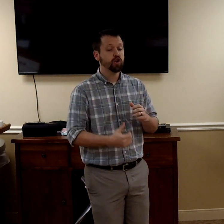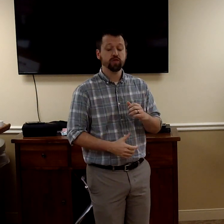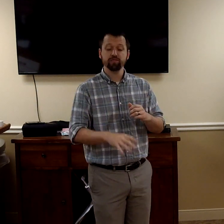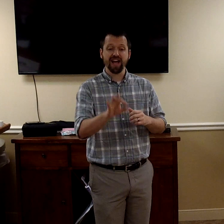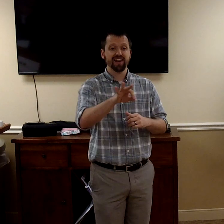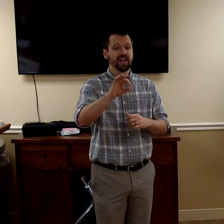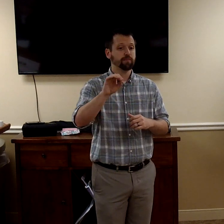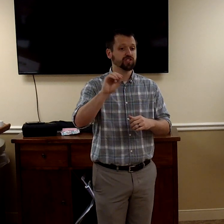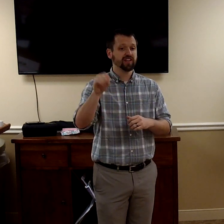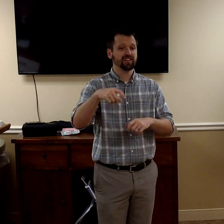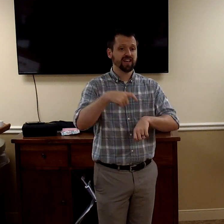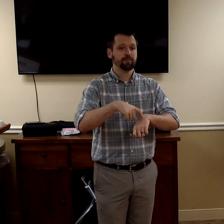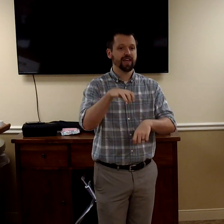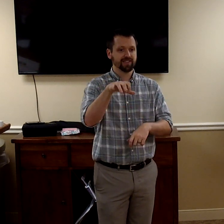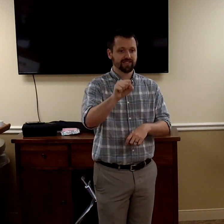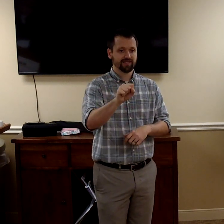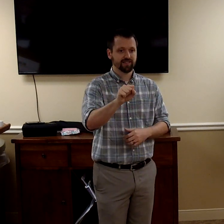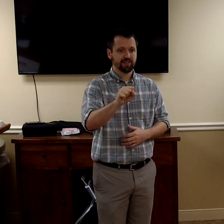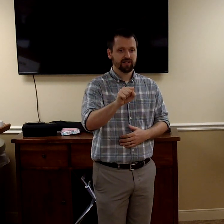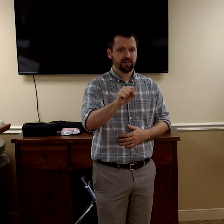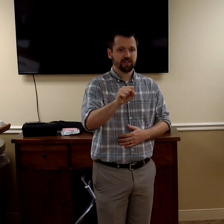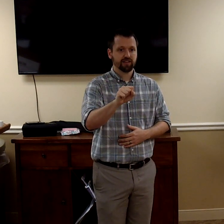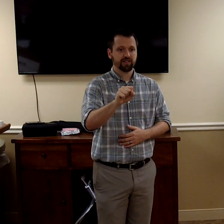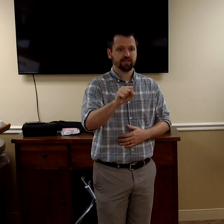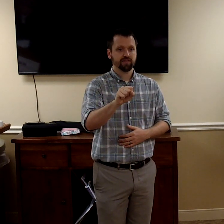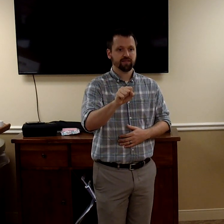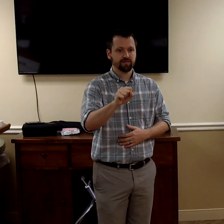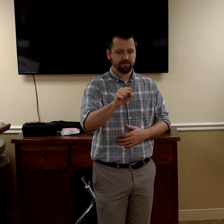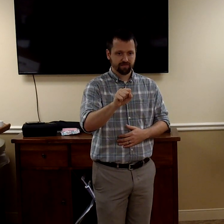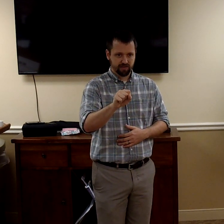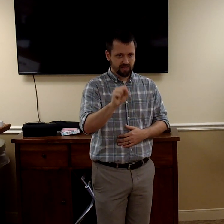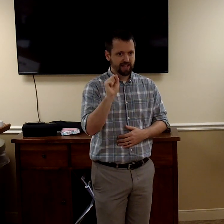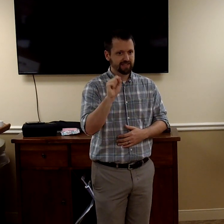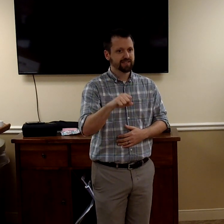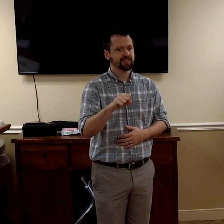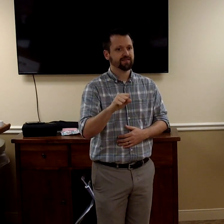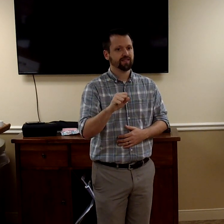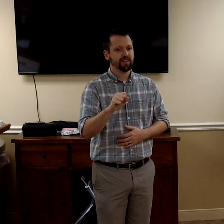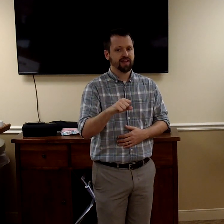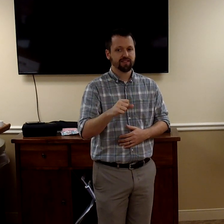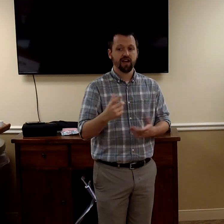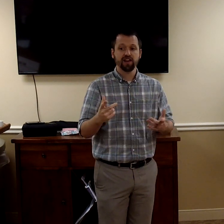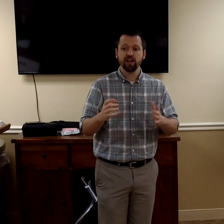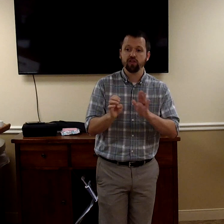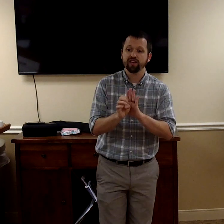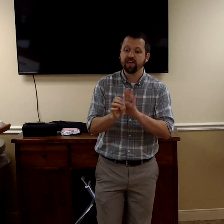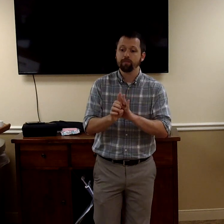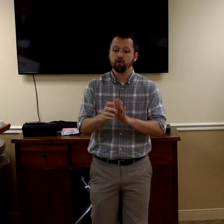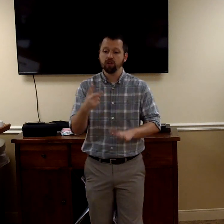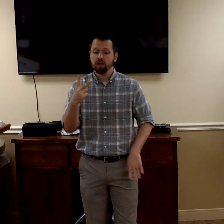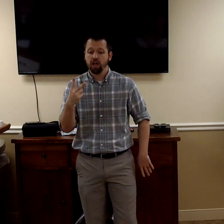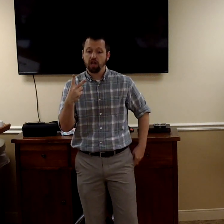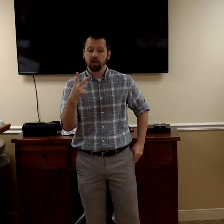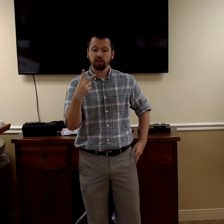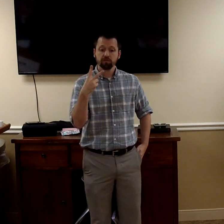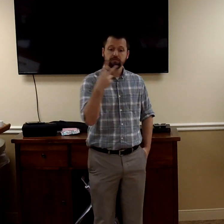that is 99% of the time, yes. verb one, noun twice. Yes. Yes. Another example,